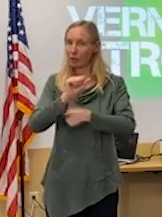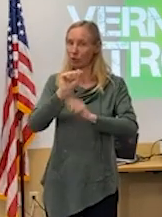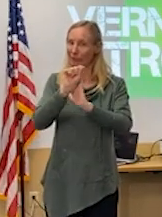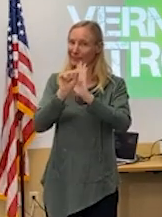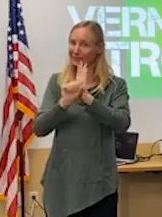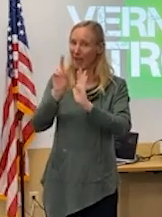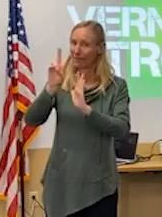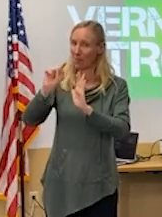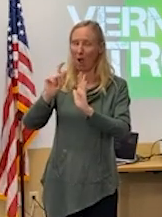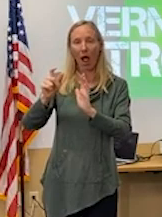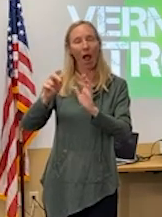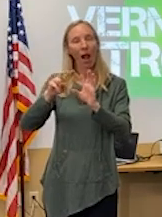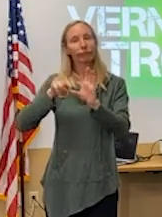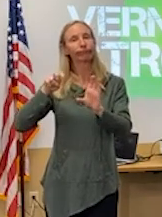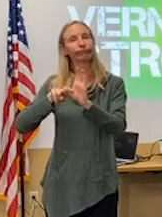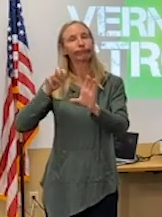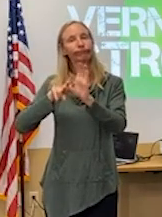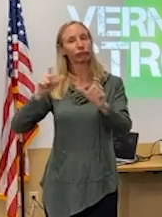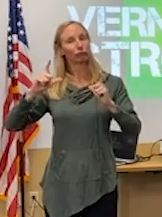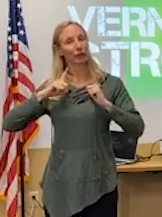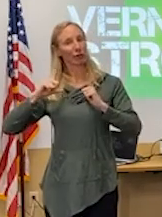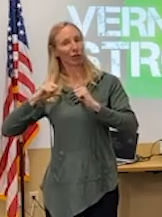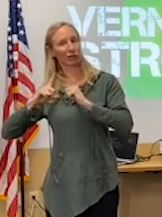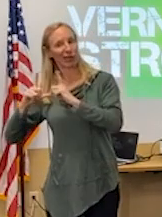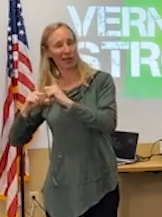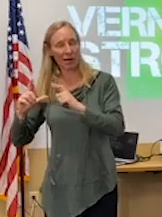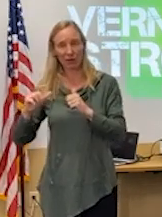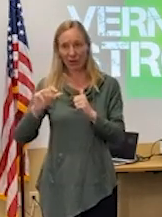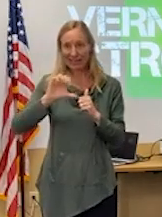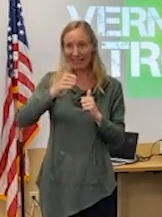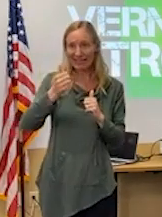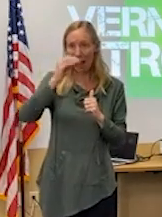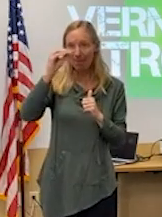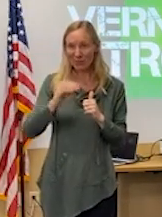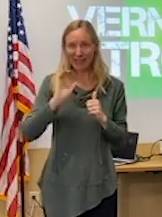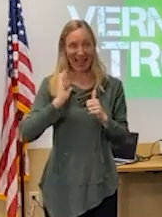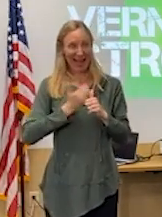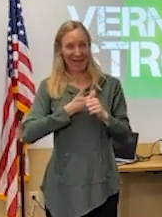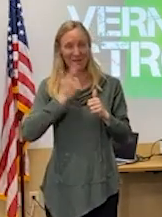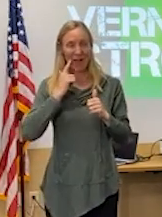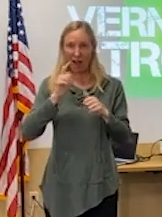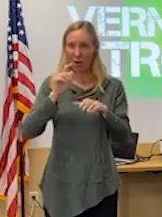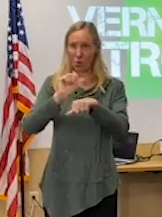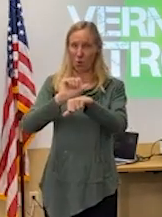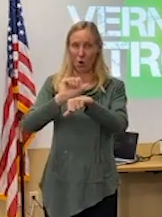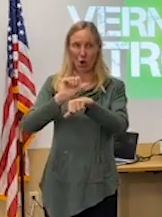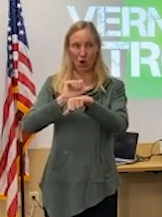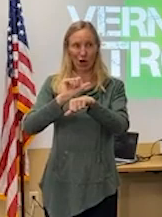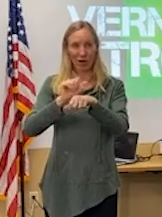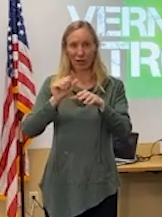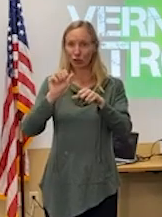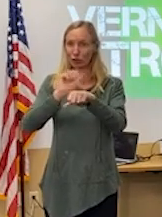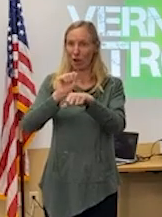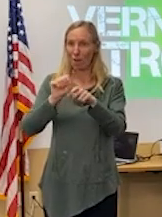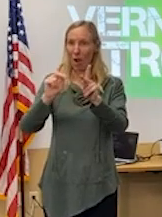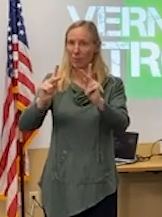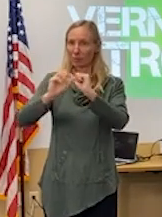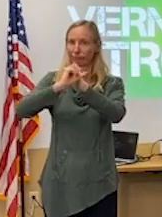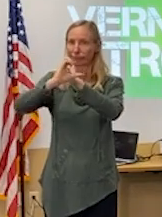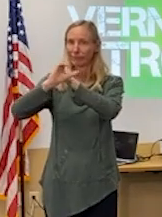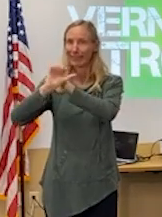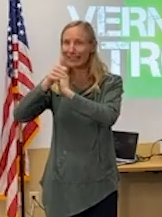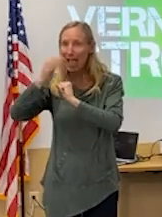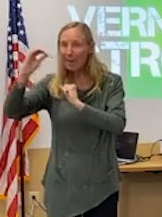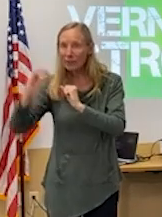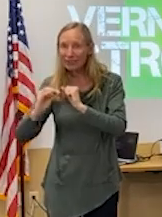have 10% of our workforce is open in state government because of all the retirements and so